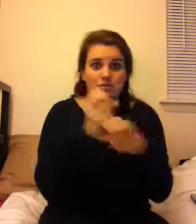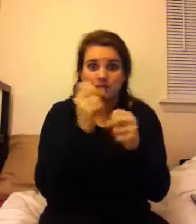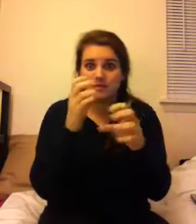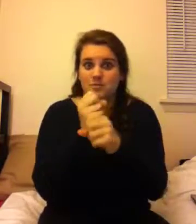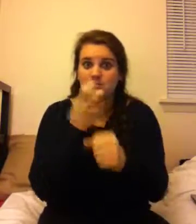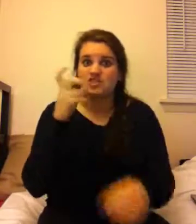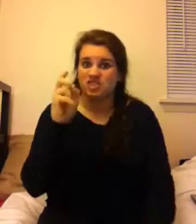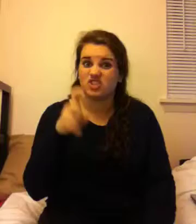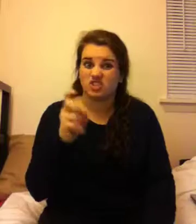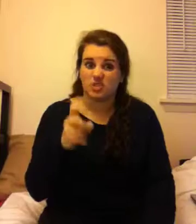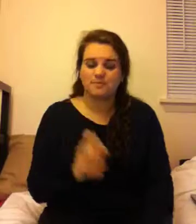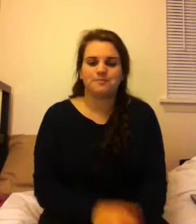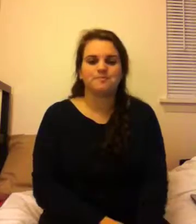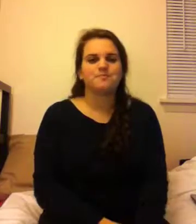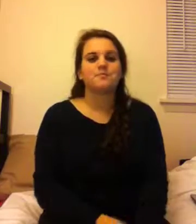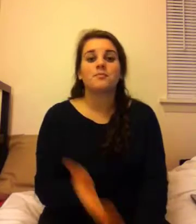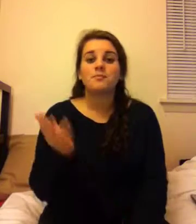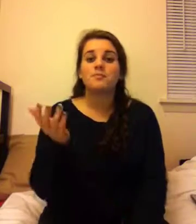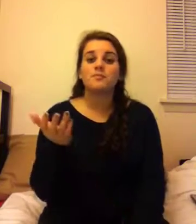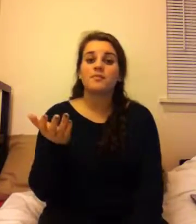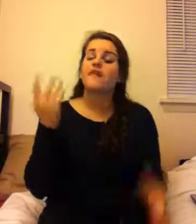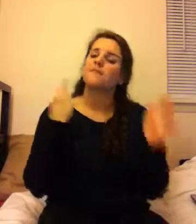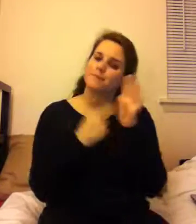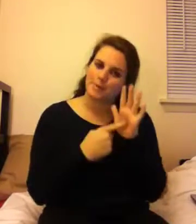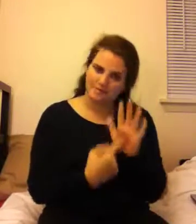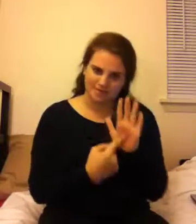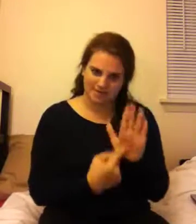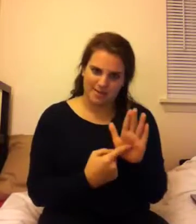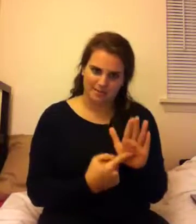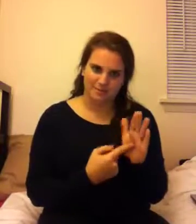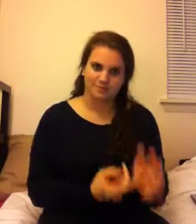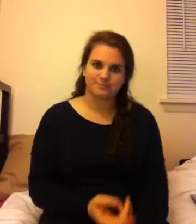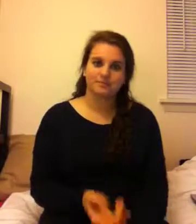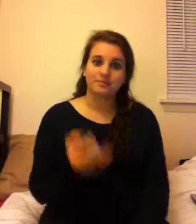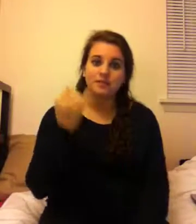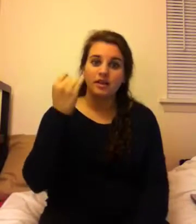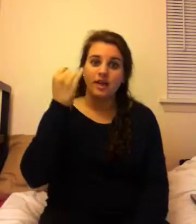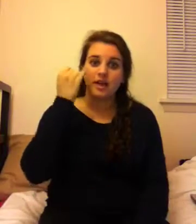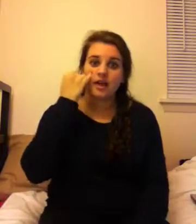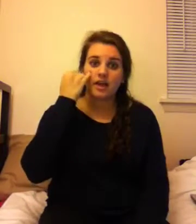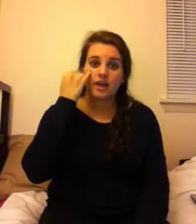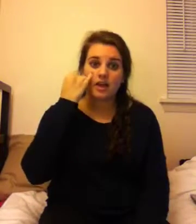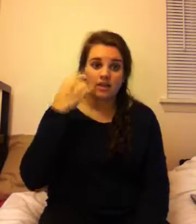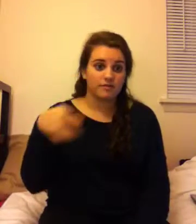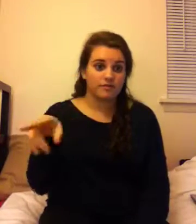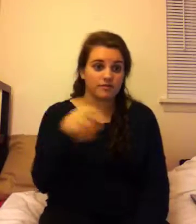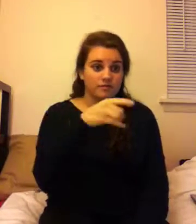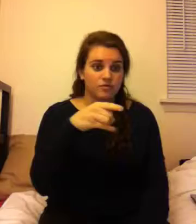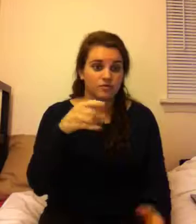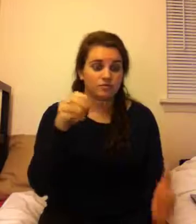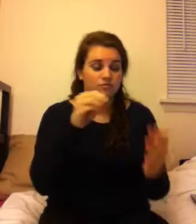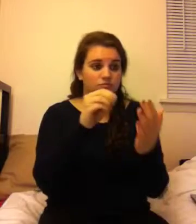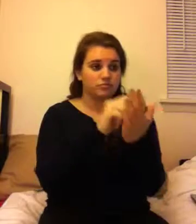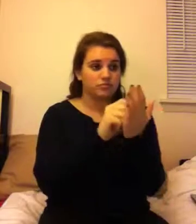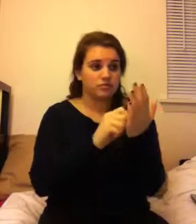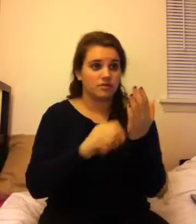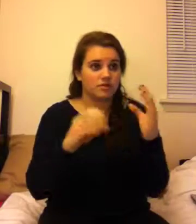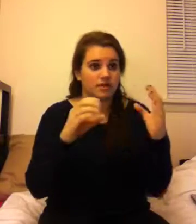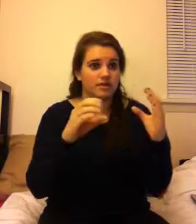Let's take, for example, if you're taking notes for the class organizational behavior. Okay? And